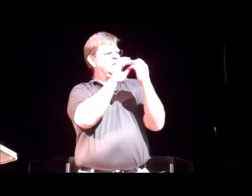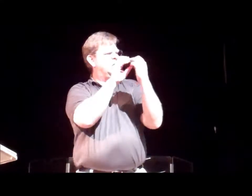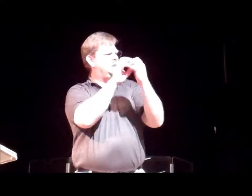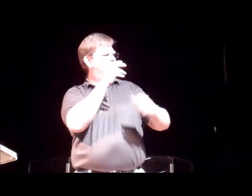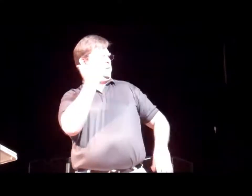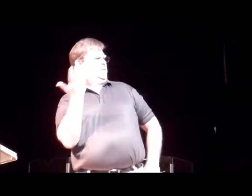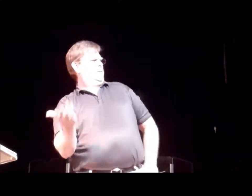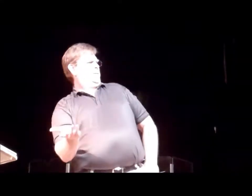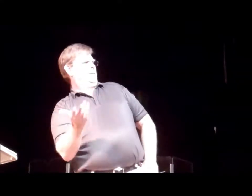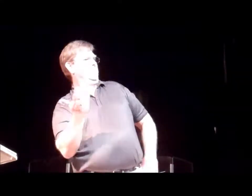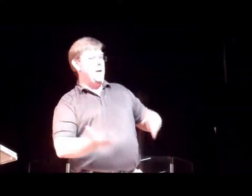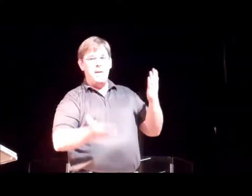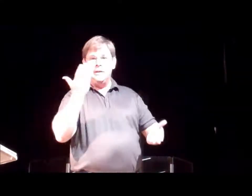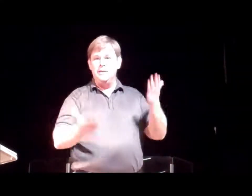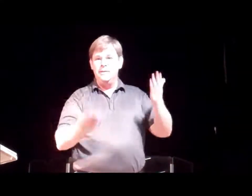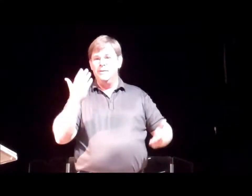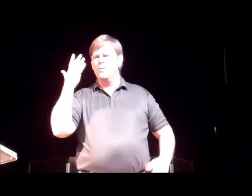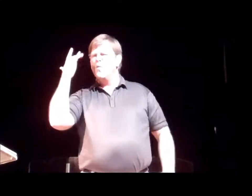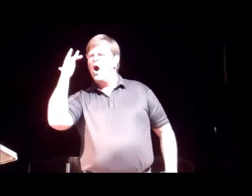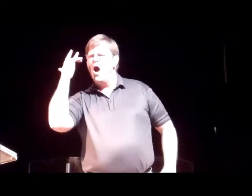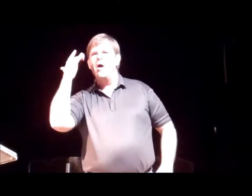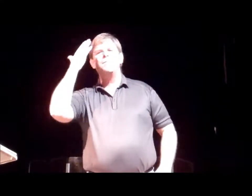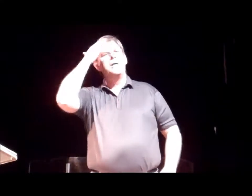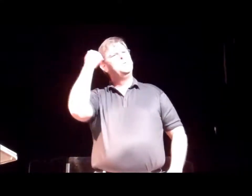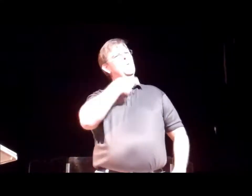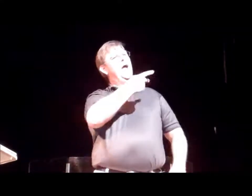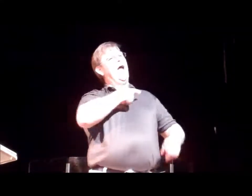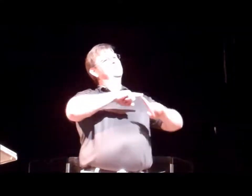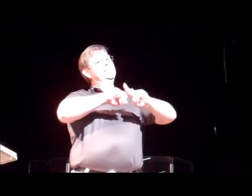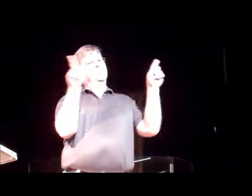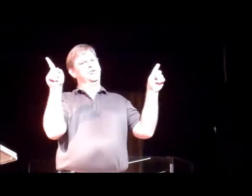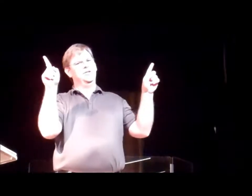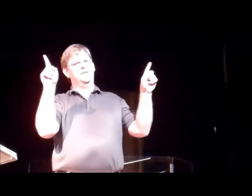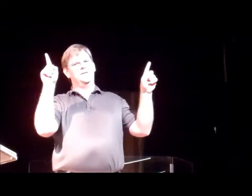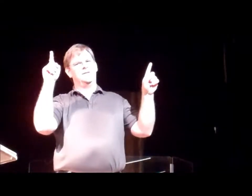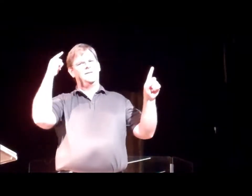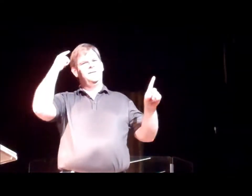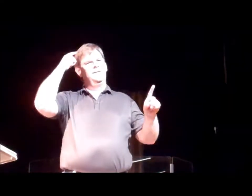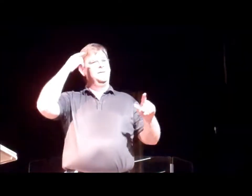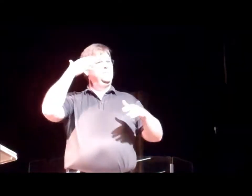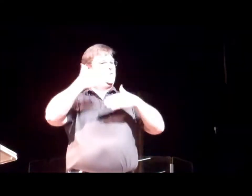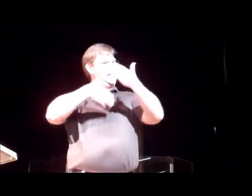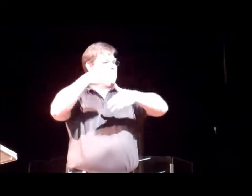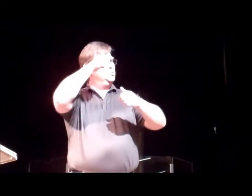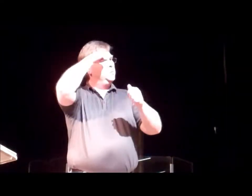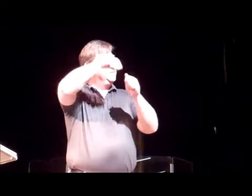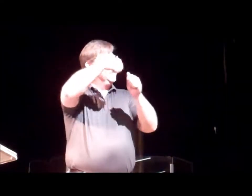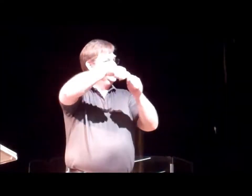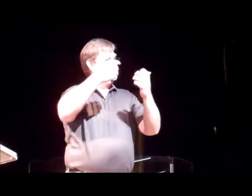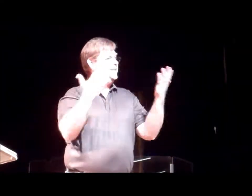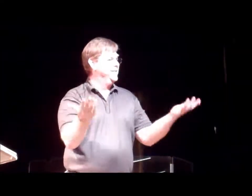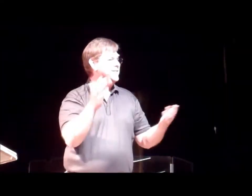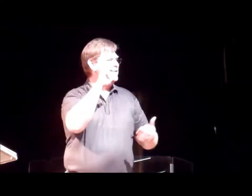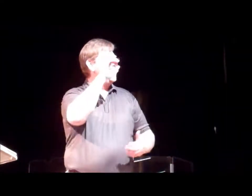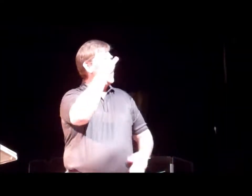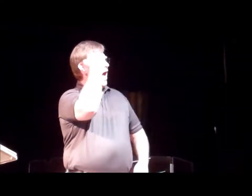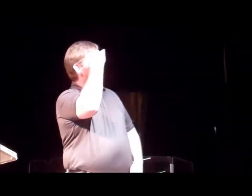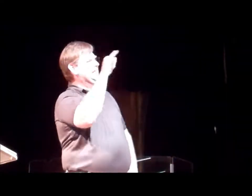of argument. And after all, we're arguing over a date, for crying out loud. Well, and the reason is because our memories are